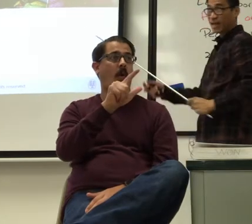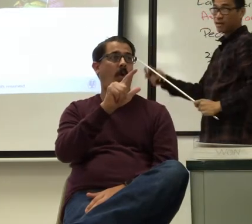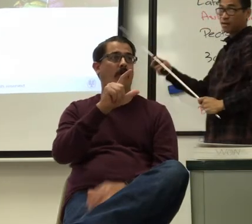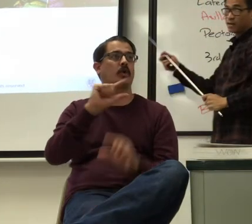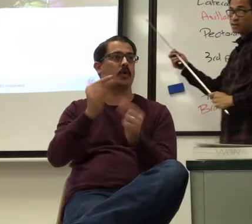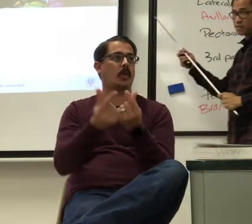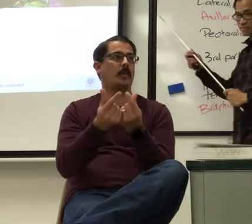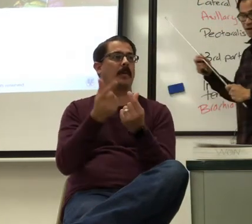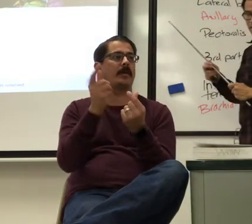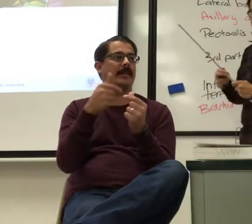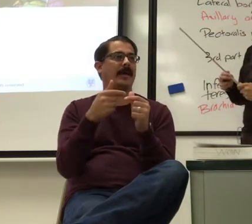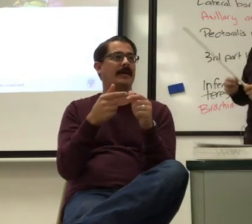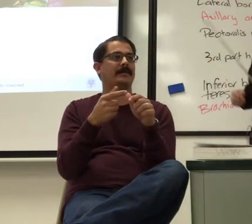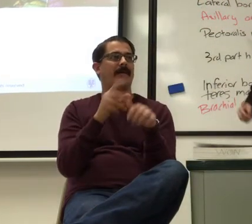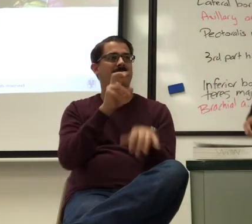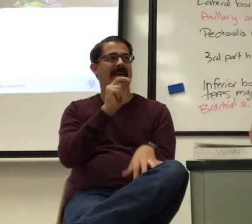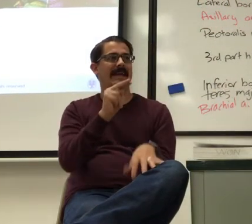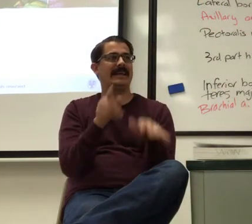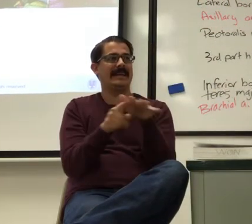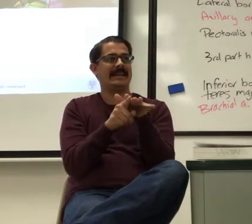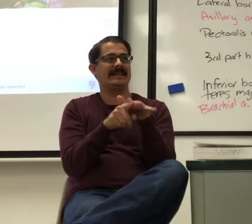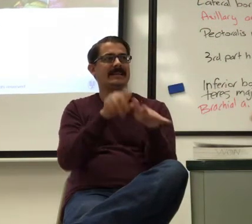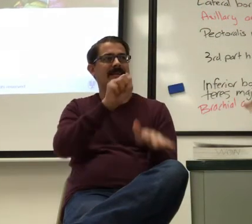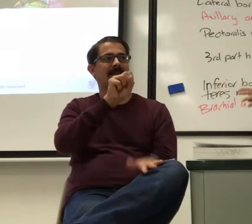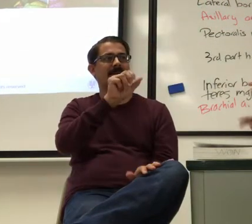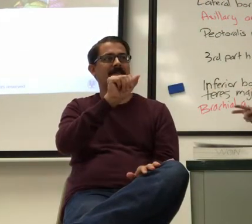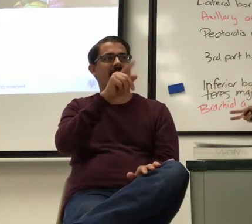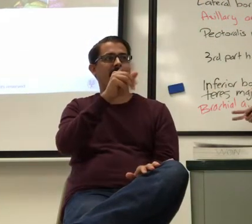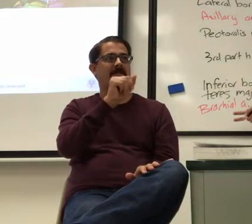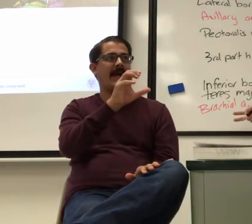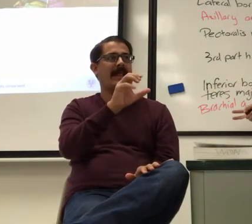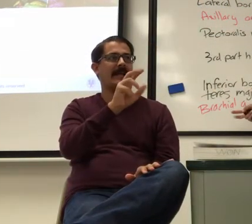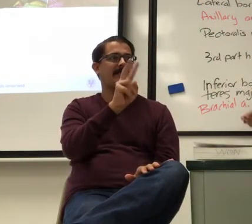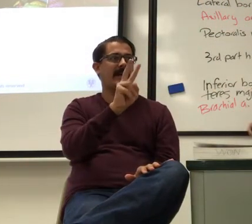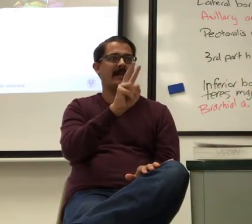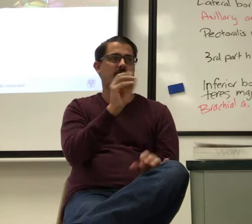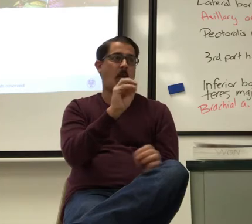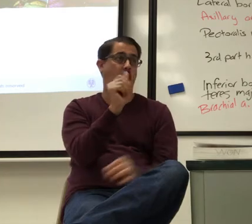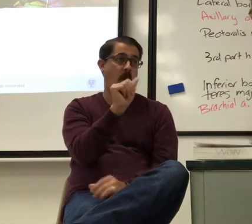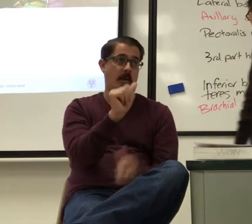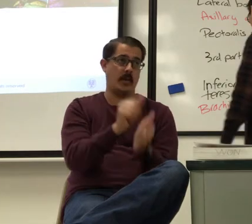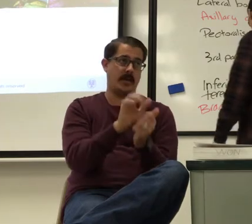lies in it is the cephalic vein. There's no artery that runs with it.